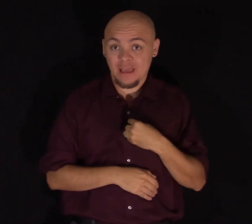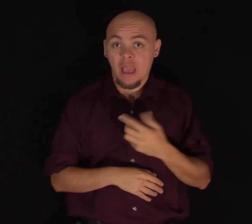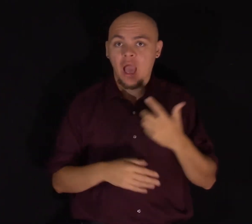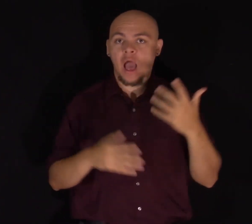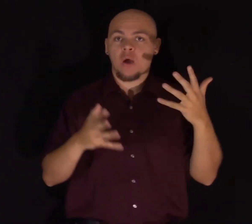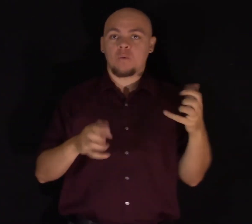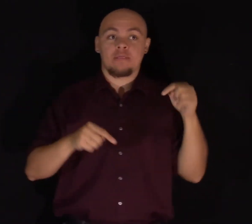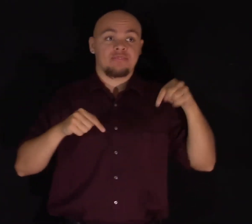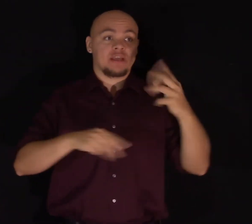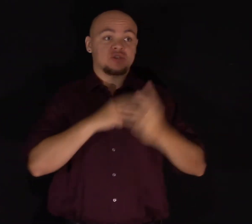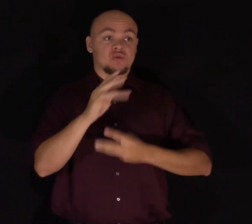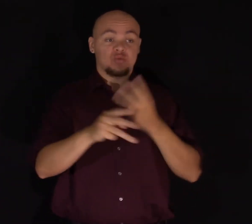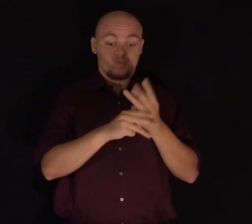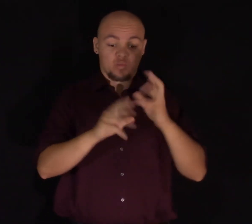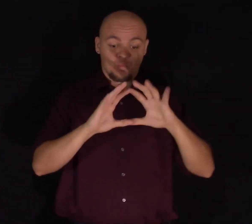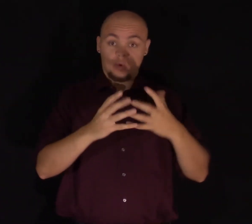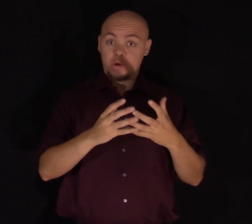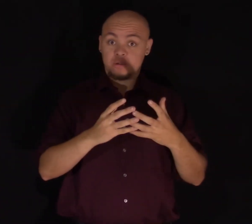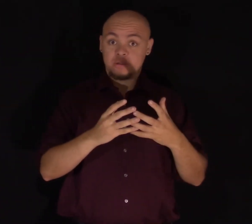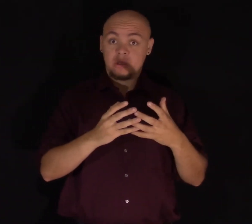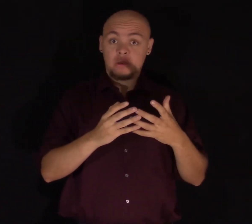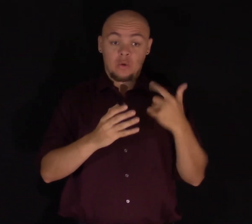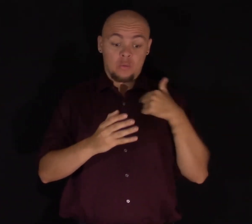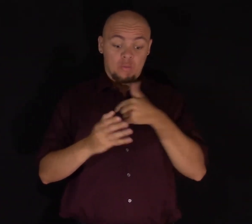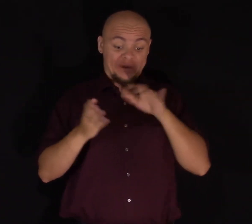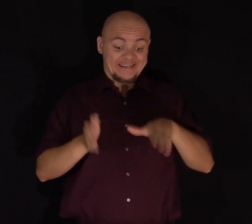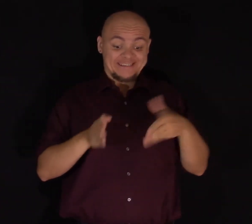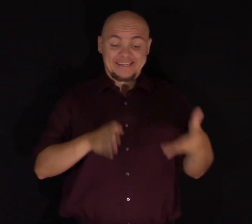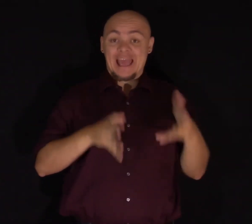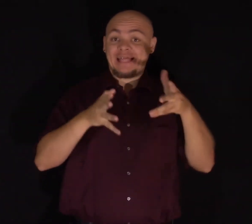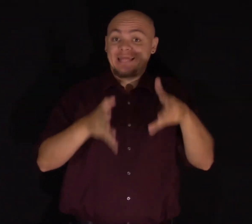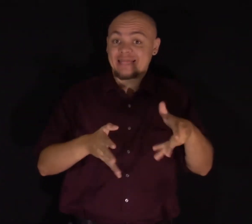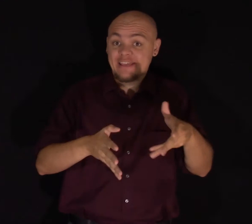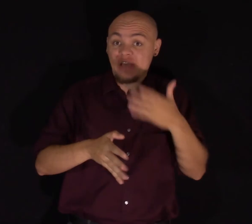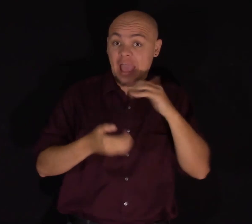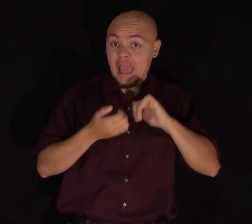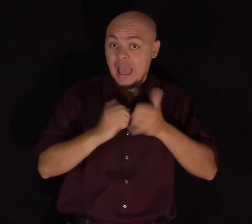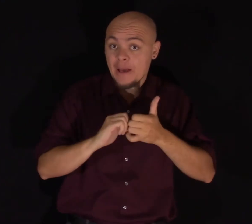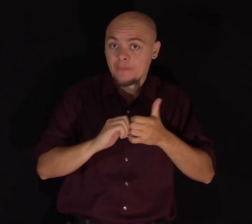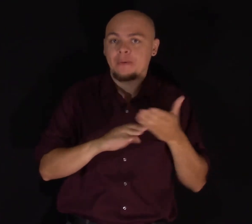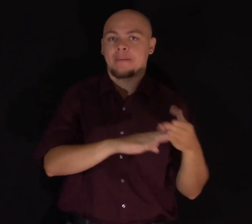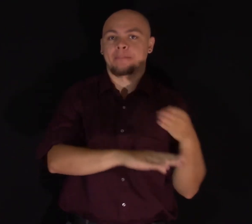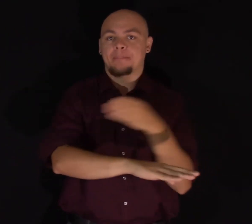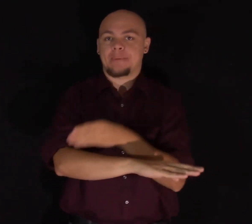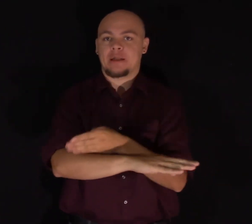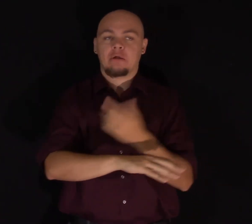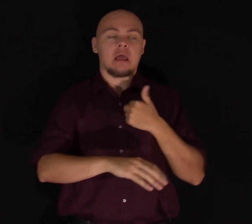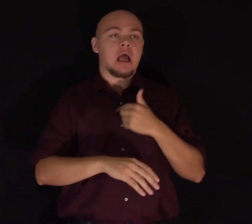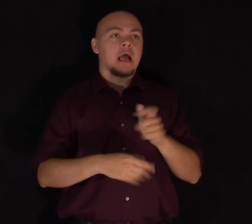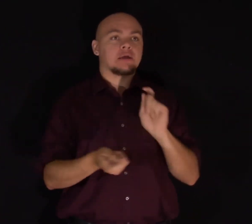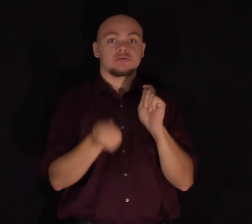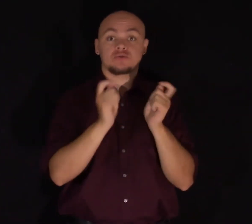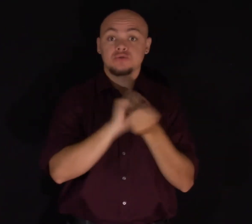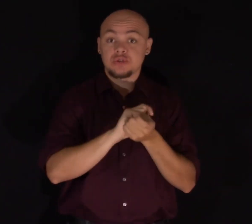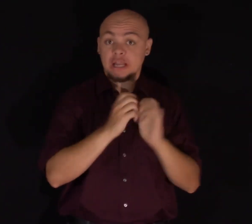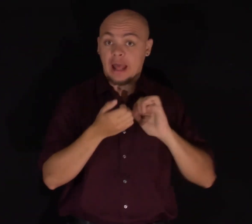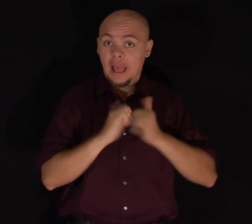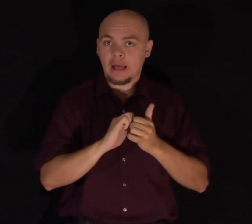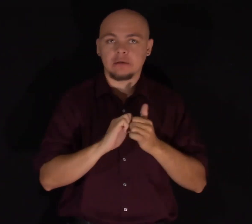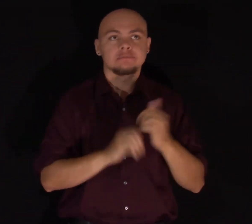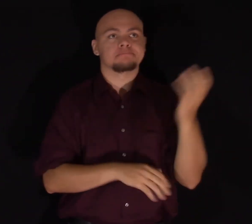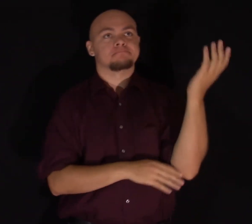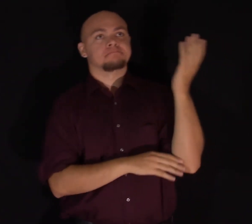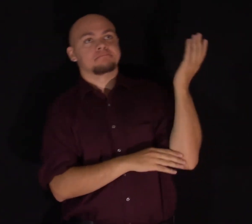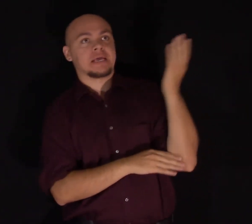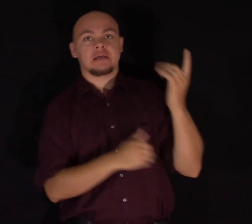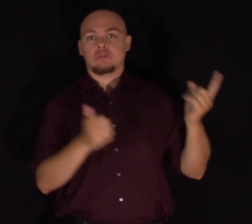this world better than we found it. And how I choose to affect change is by speaking up, by being the first,